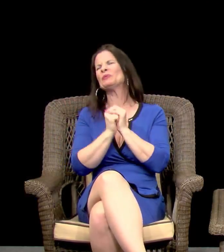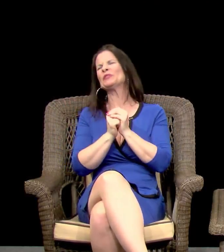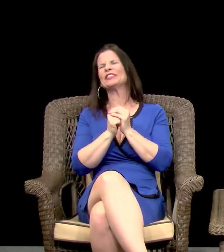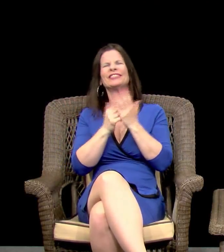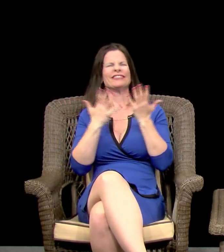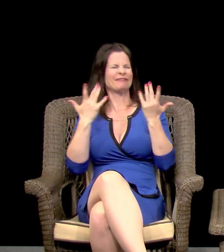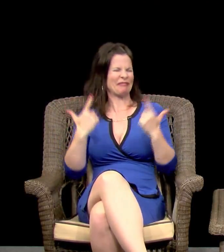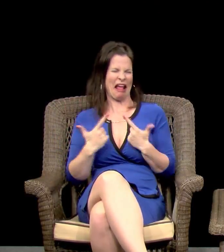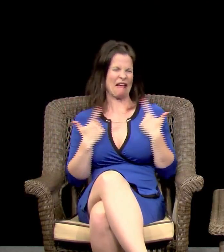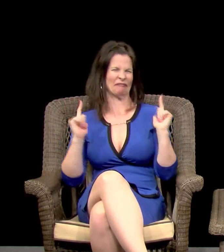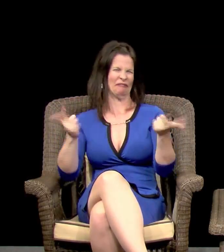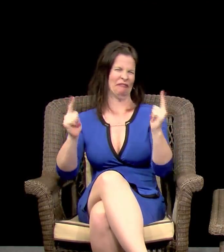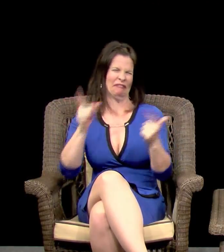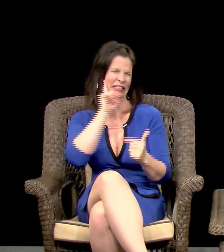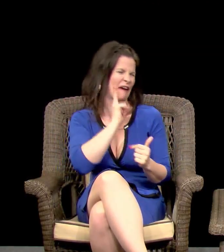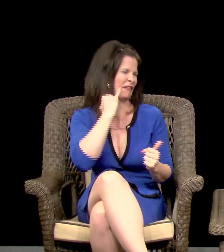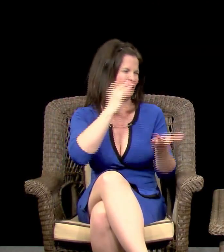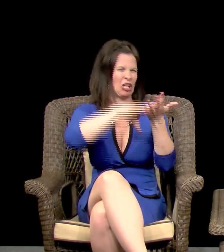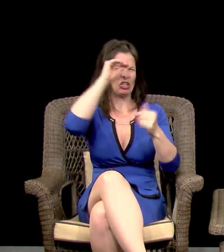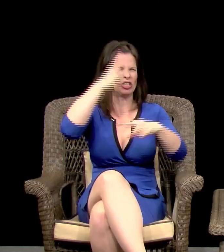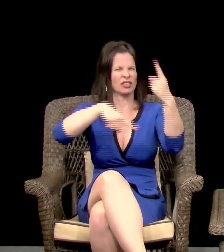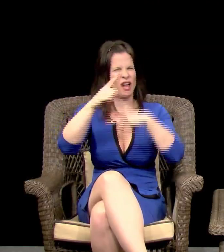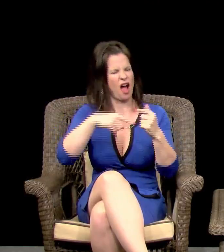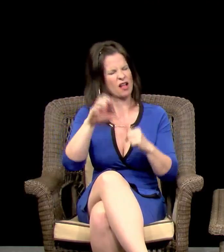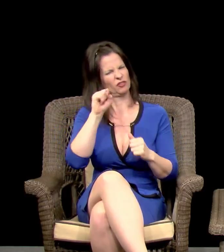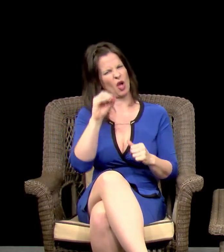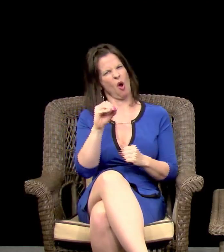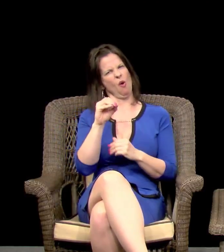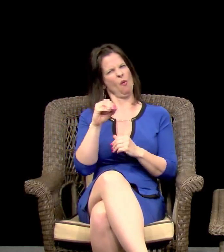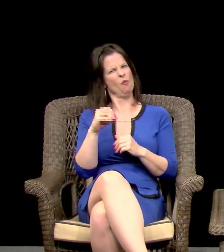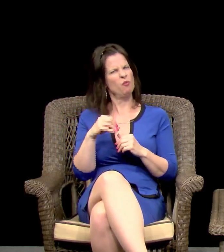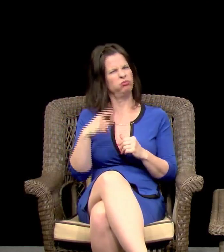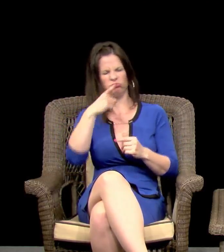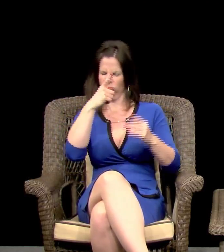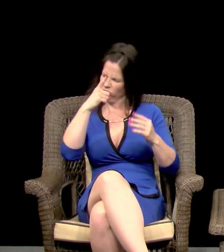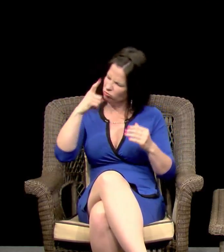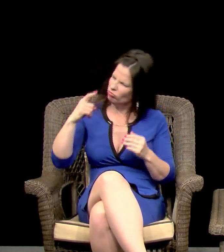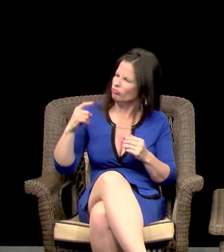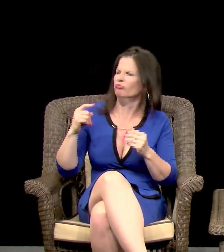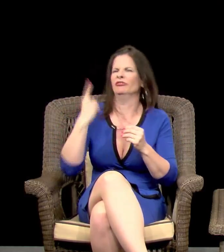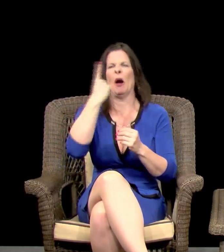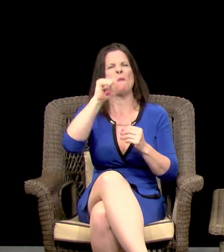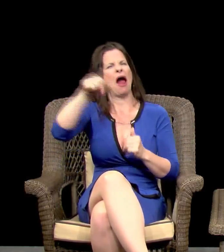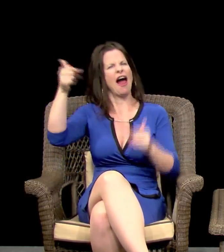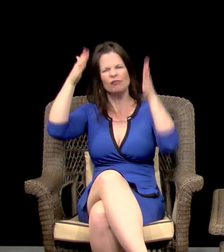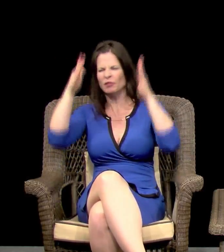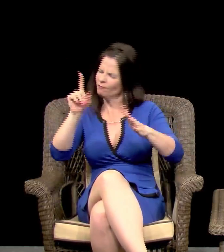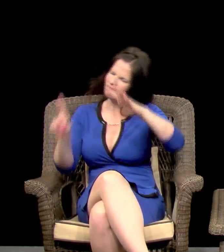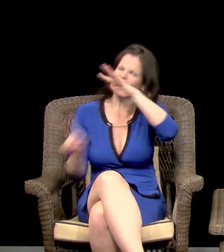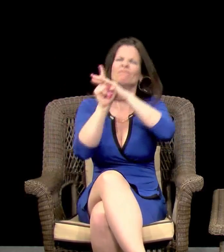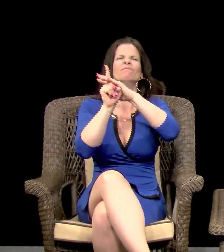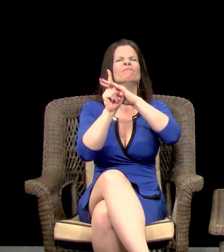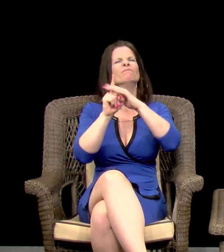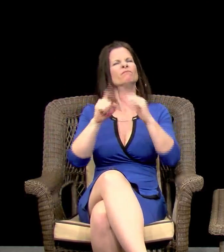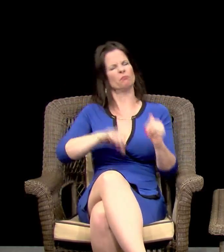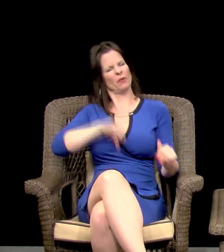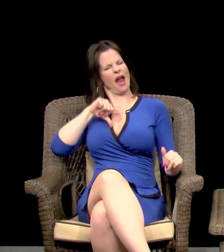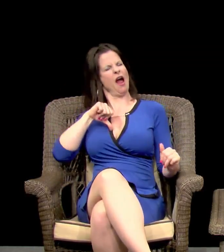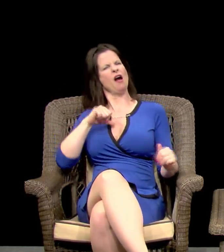the devaluing of American Sign Language and deaf culture. And another person has appeared